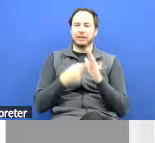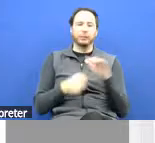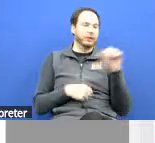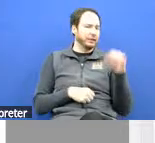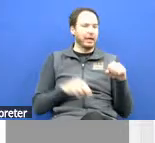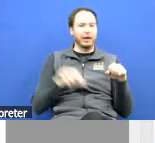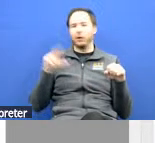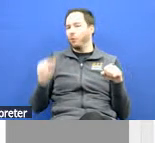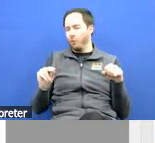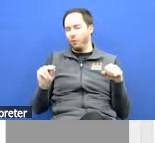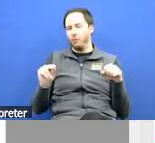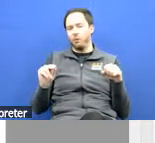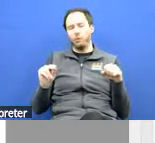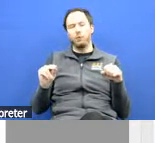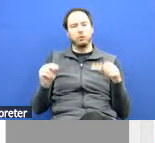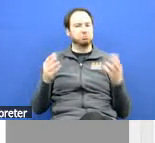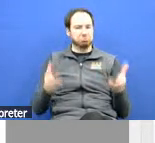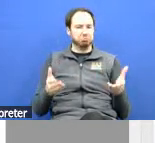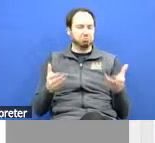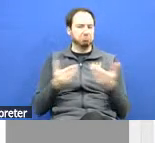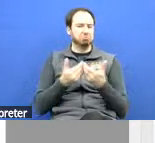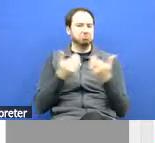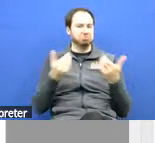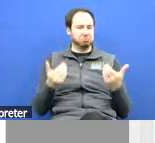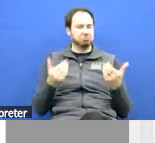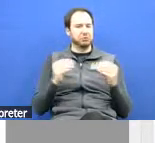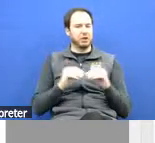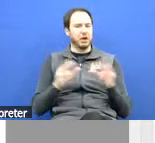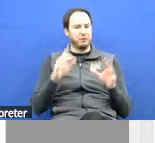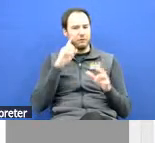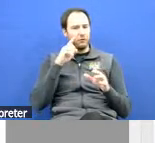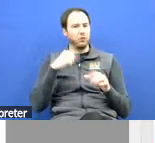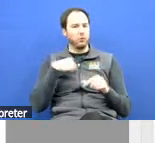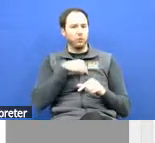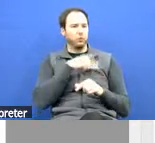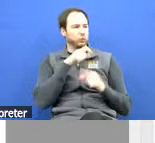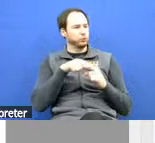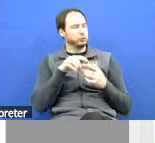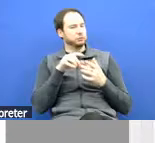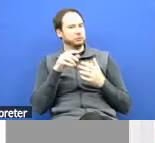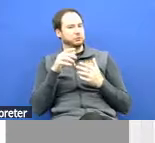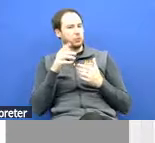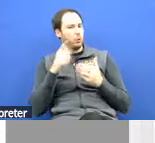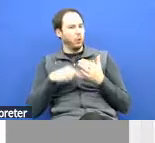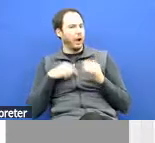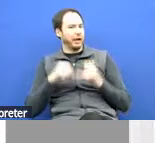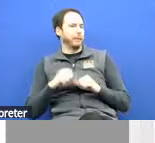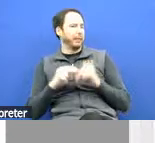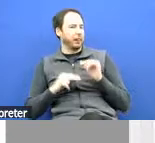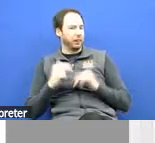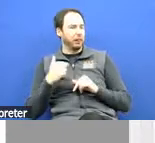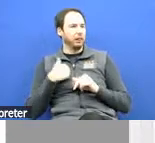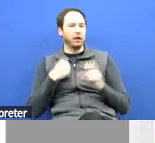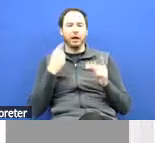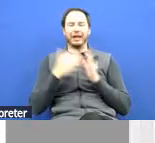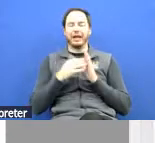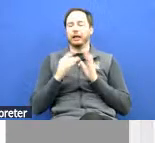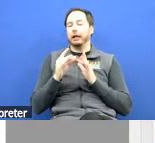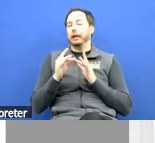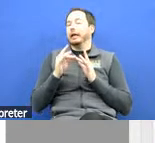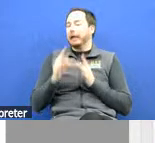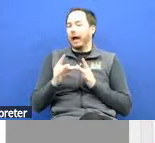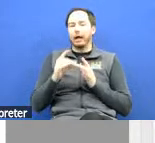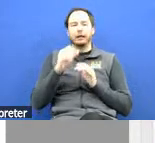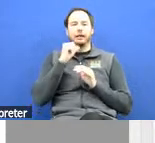is allowed, what would be not allowed, so it helps guide the people to it. But again, I want to emphasize this is a guide, it's not